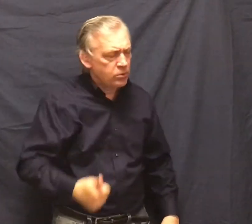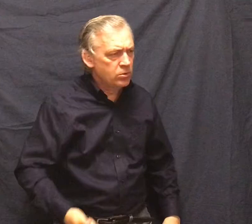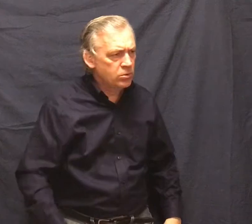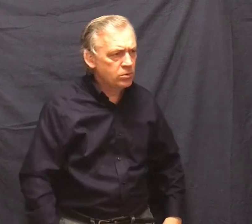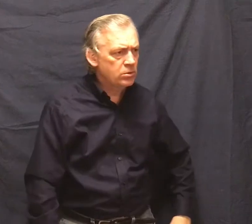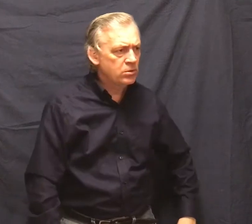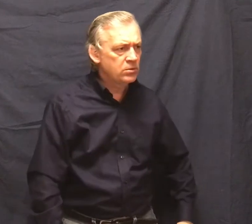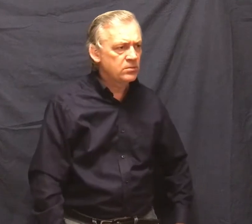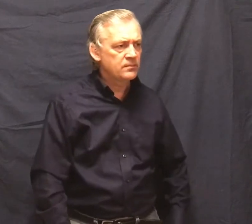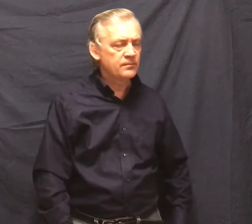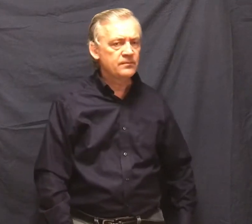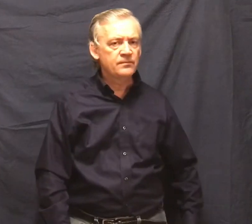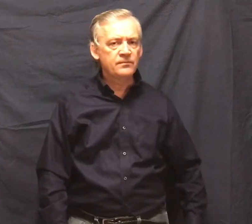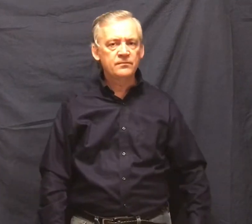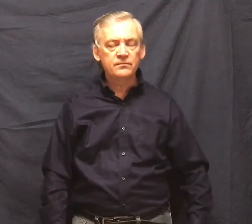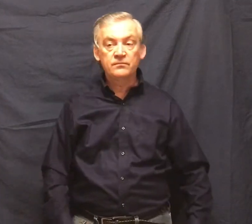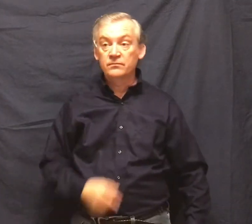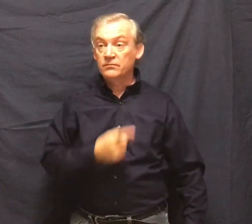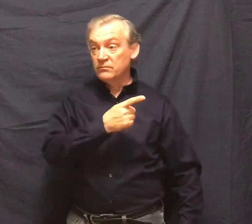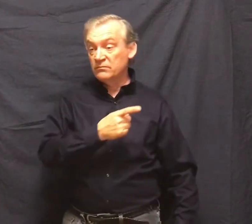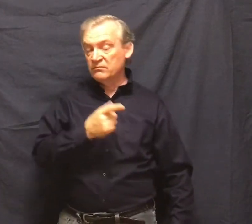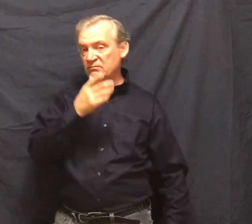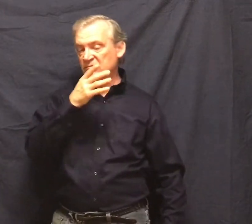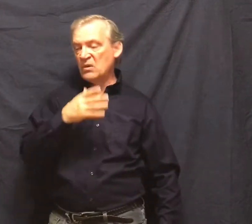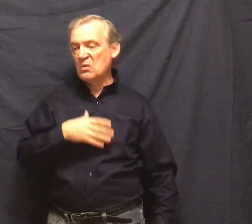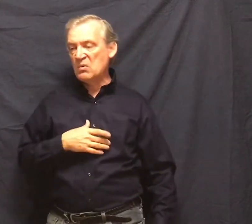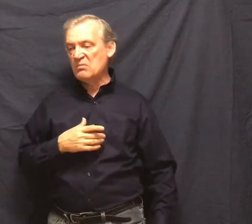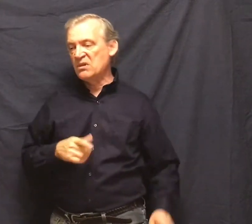She turned on him in scorn. Listen, black guy, she said.